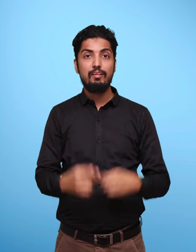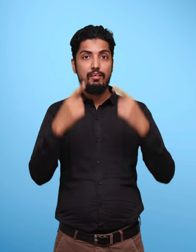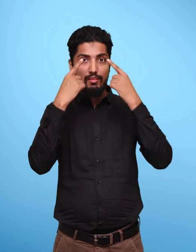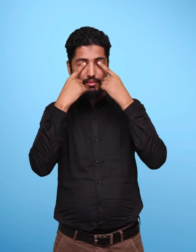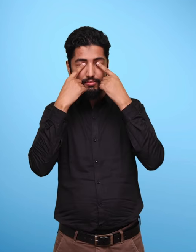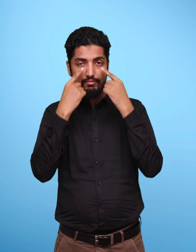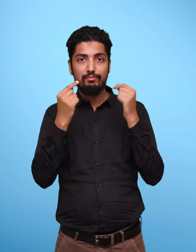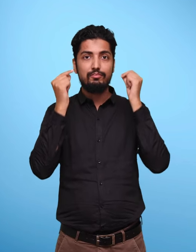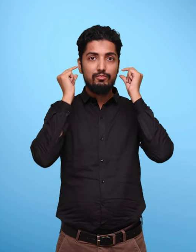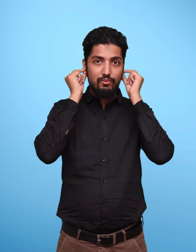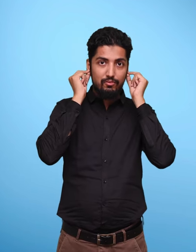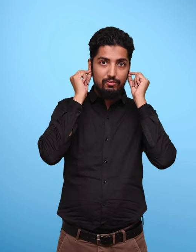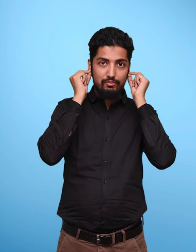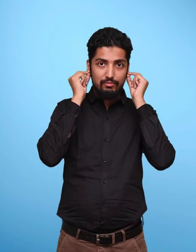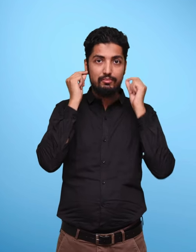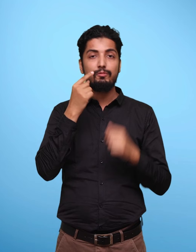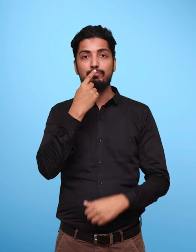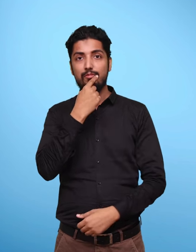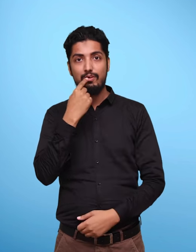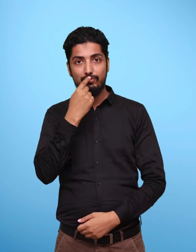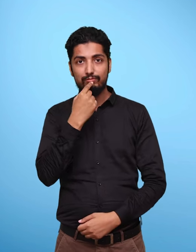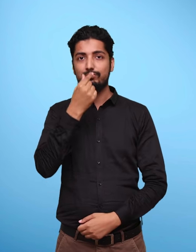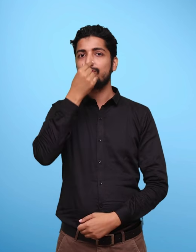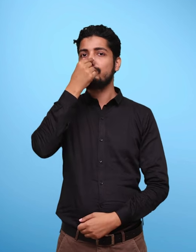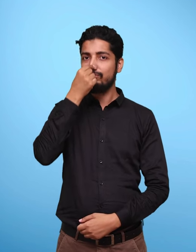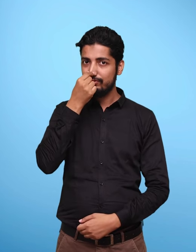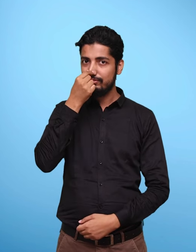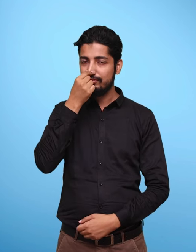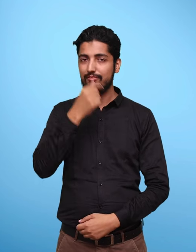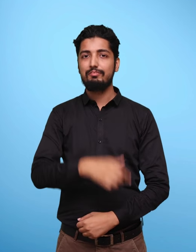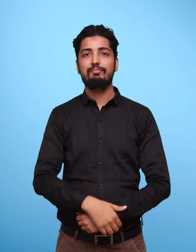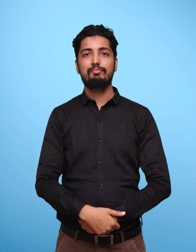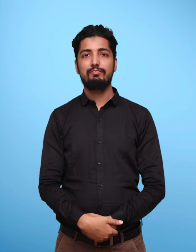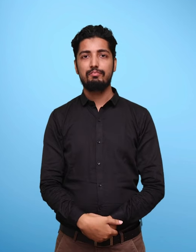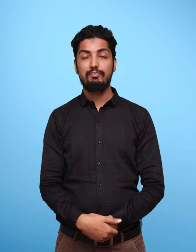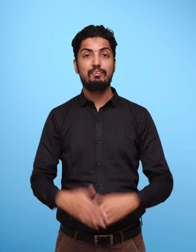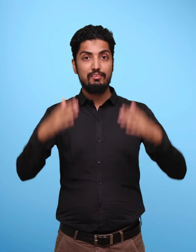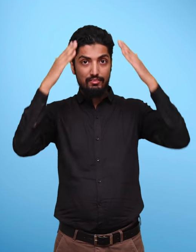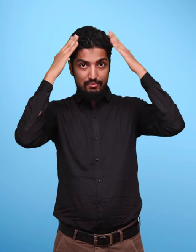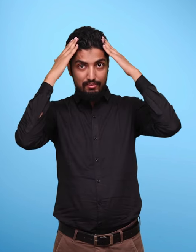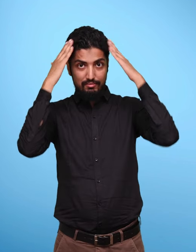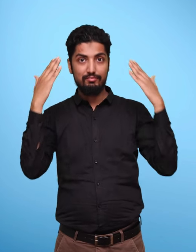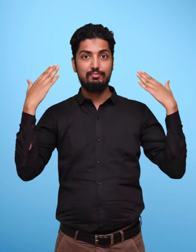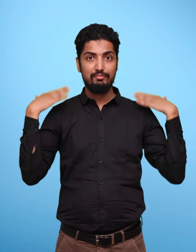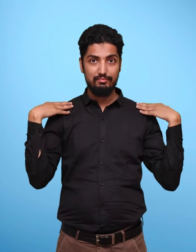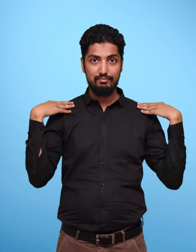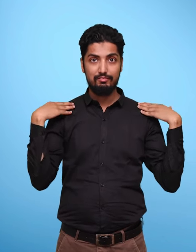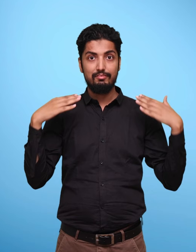And eyes, and ears, and mouth, and nose. Head,